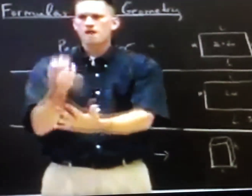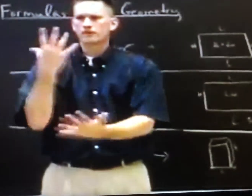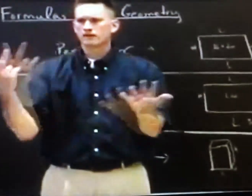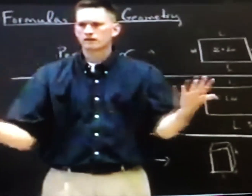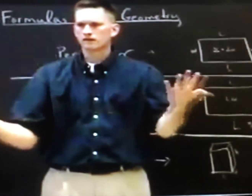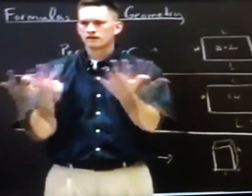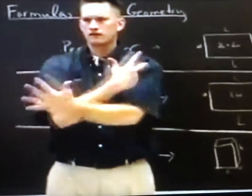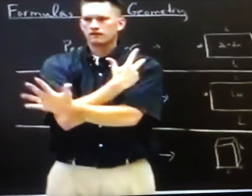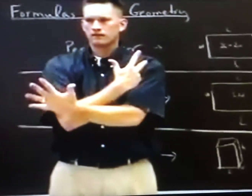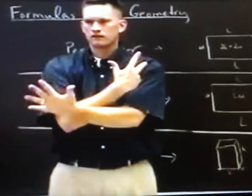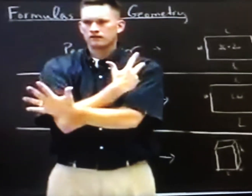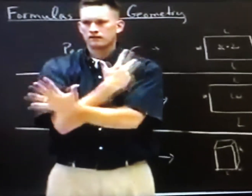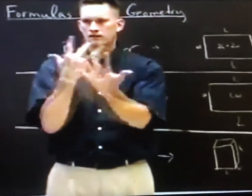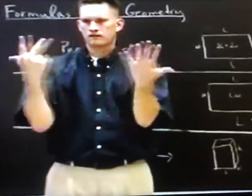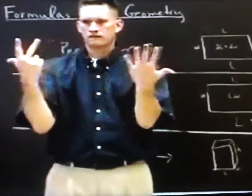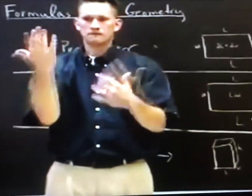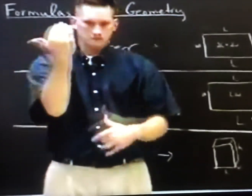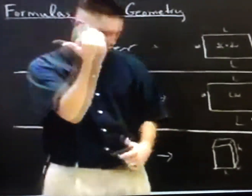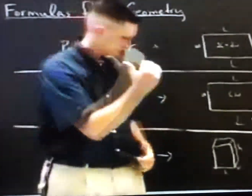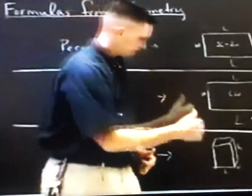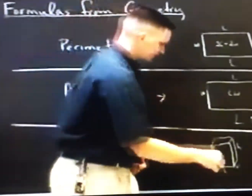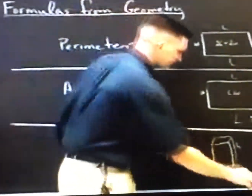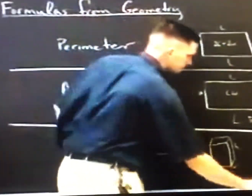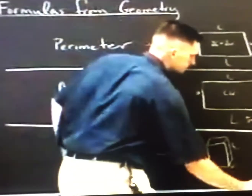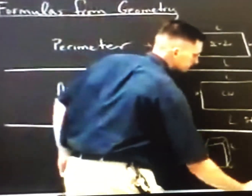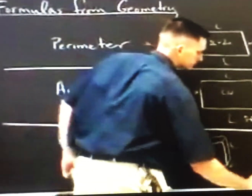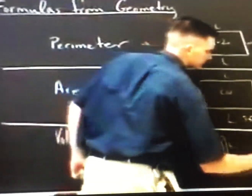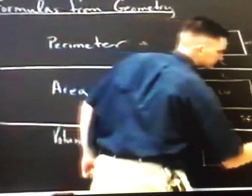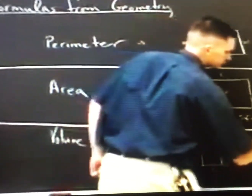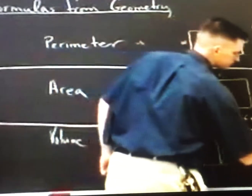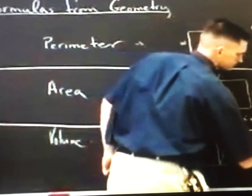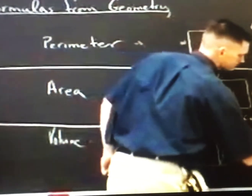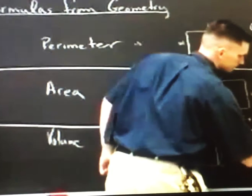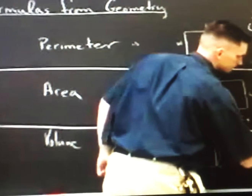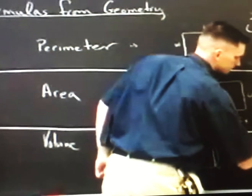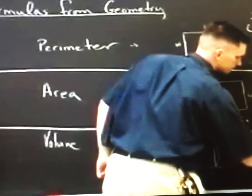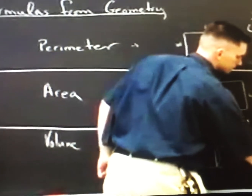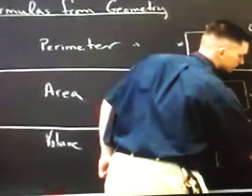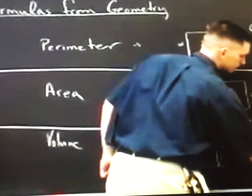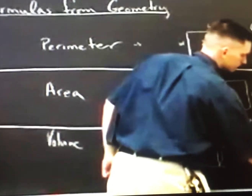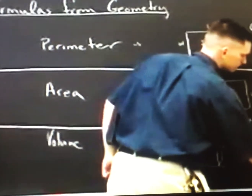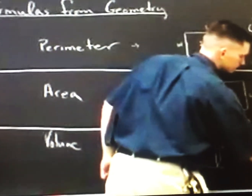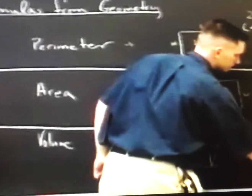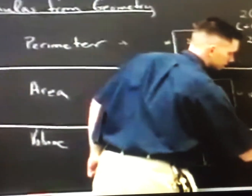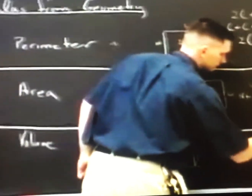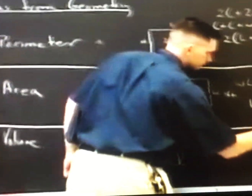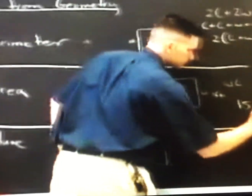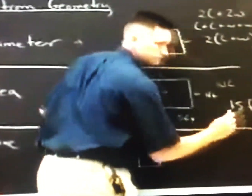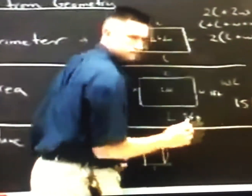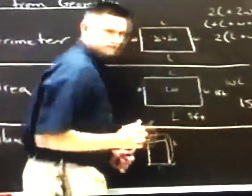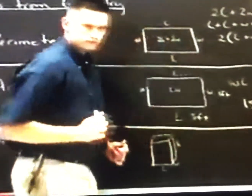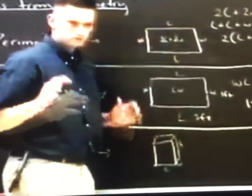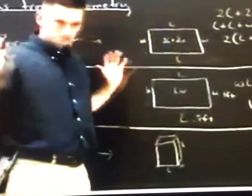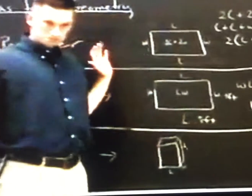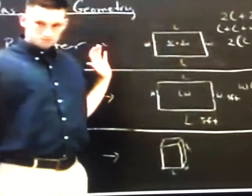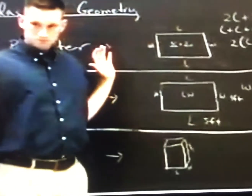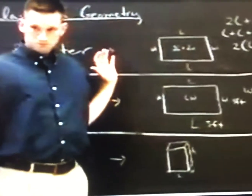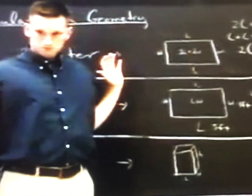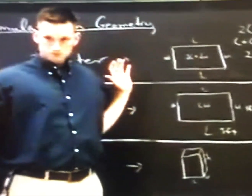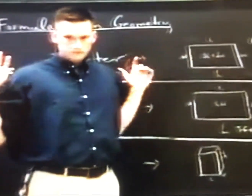So say the length is 5 feet. And the width is 3 feet. Here's an example. What would the area be? 15.